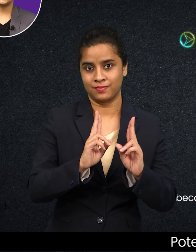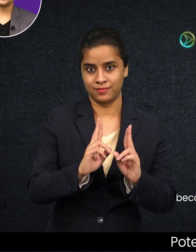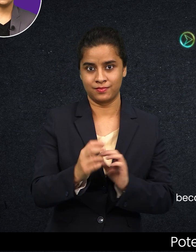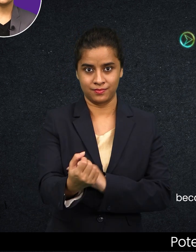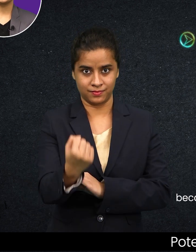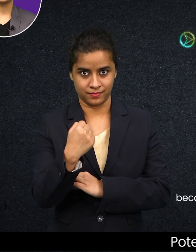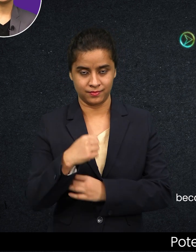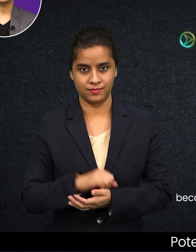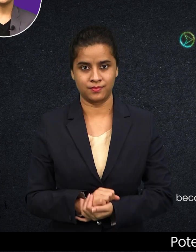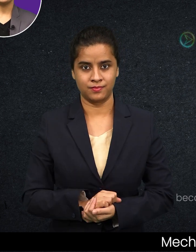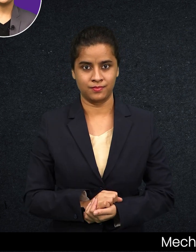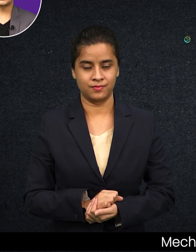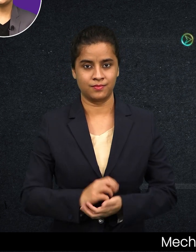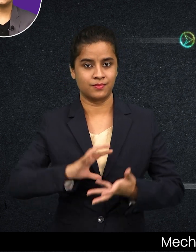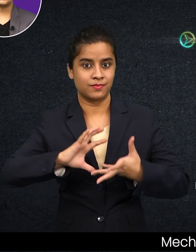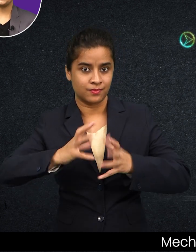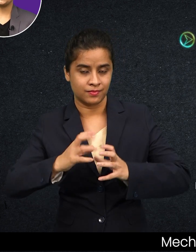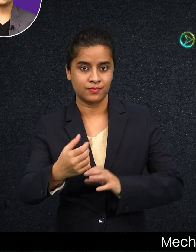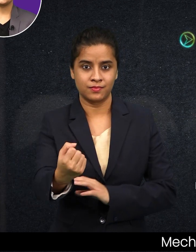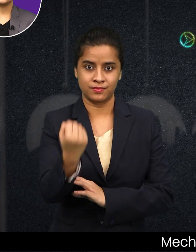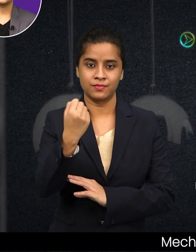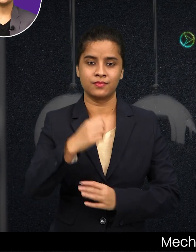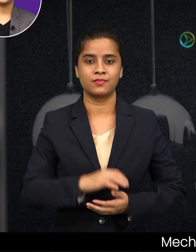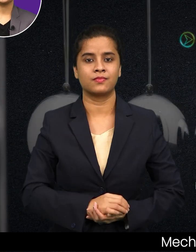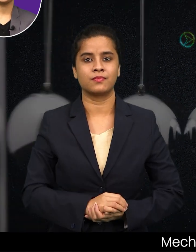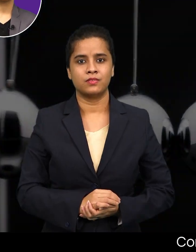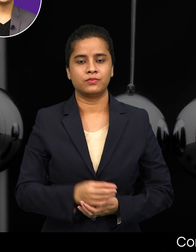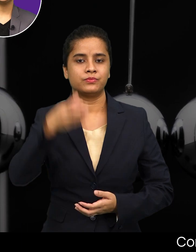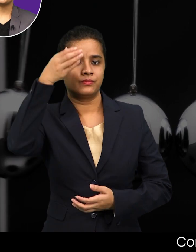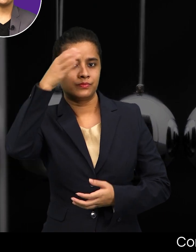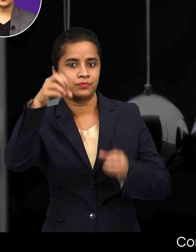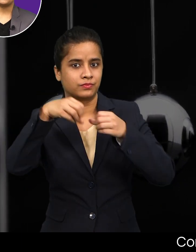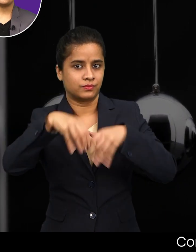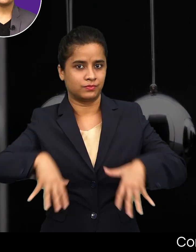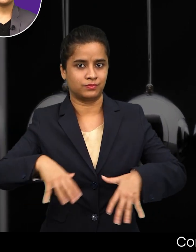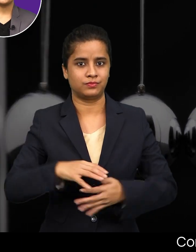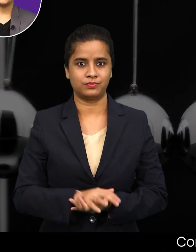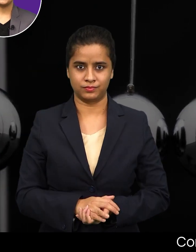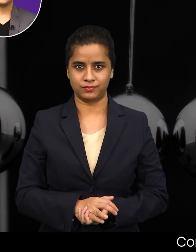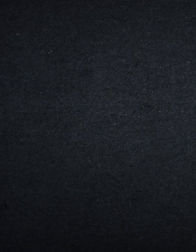potential energy, mechanical energy. Concept map.